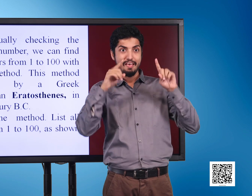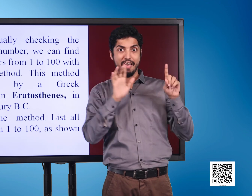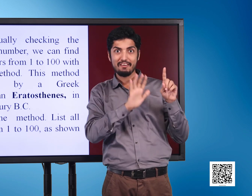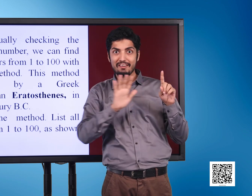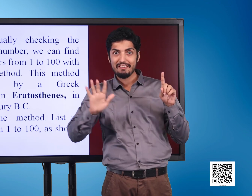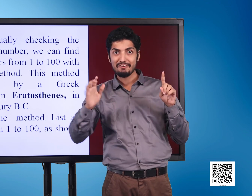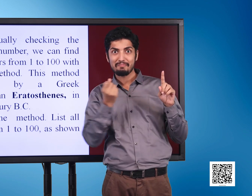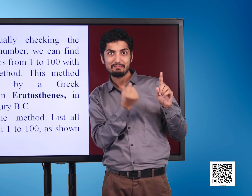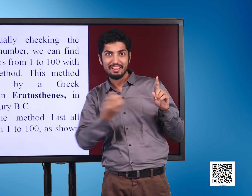easier method.